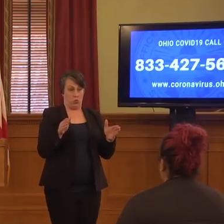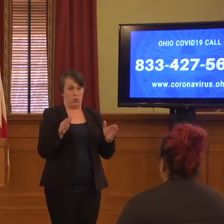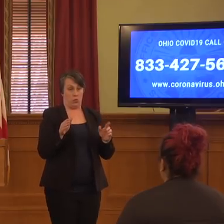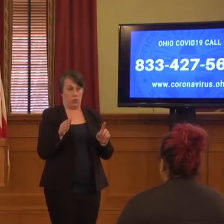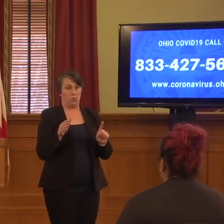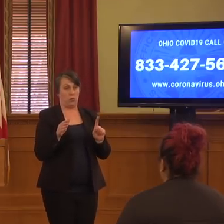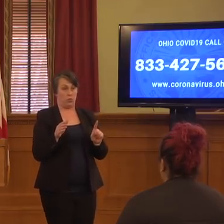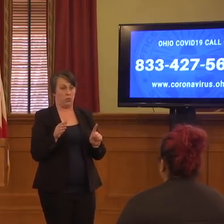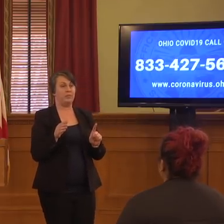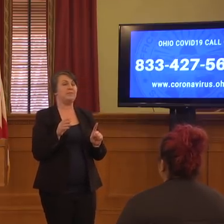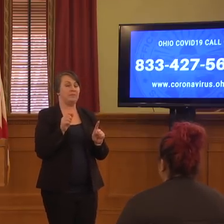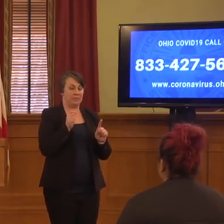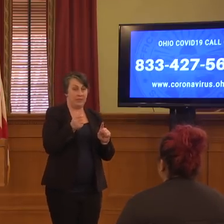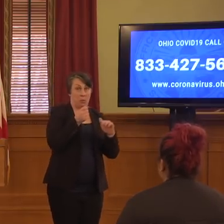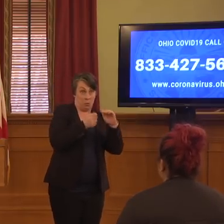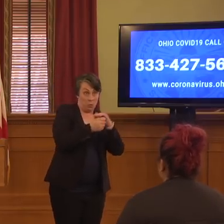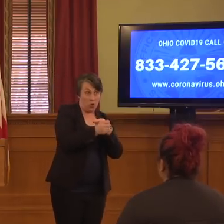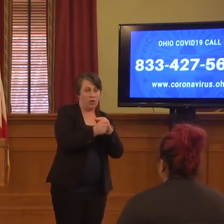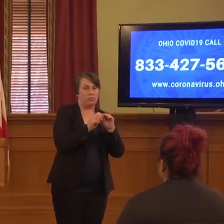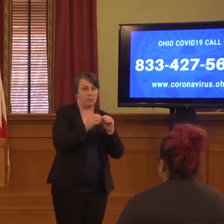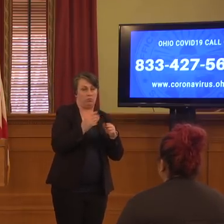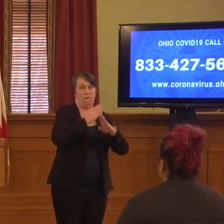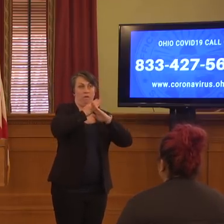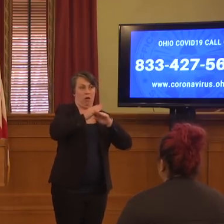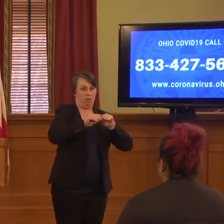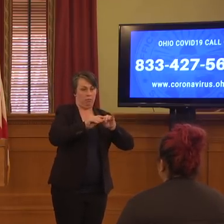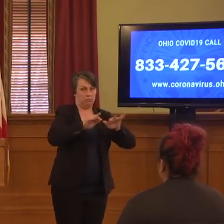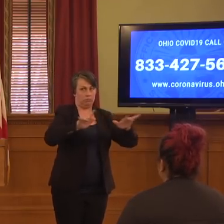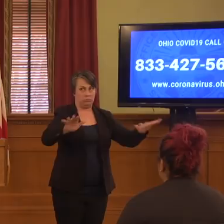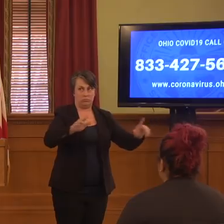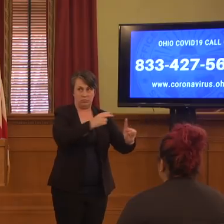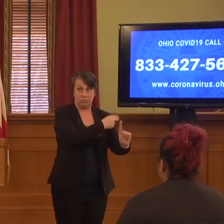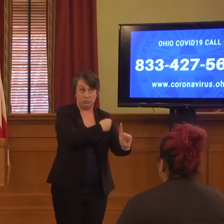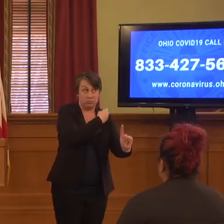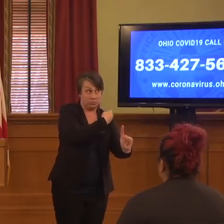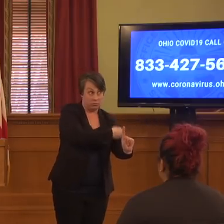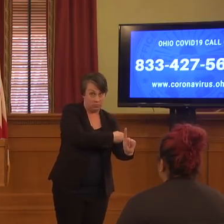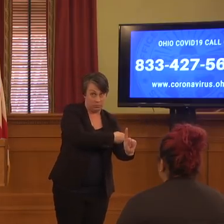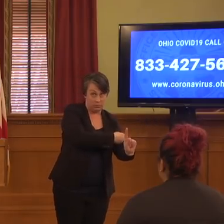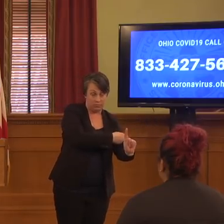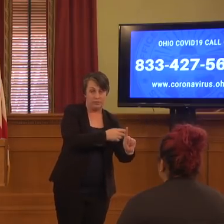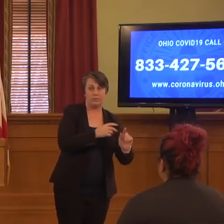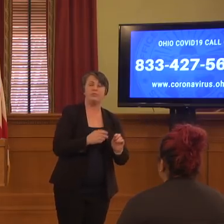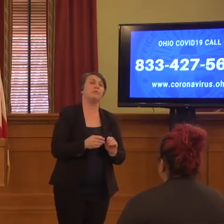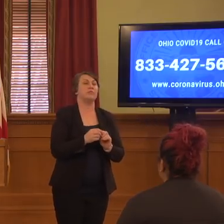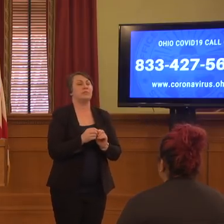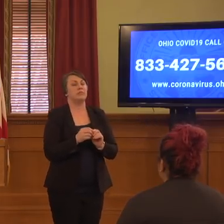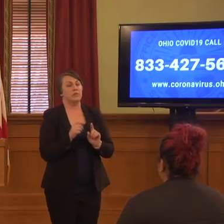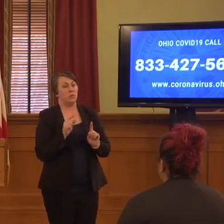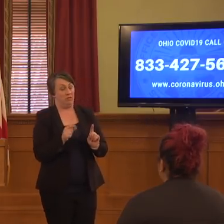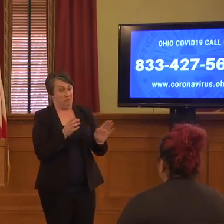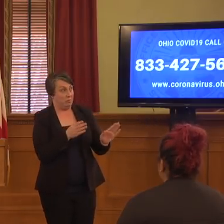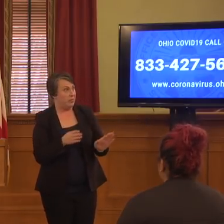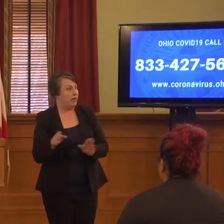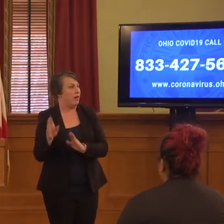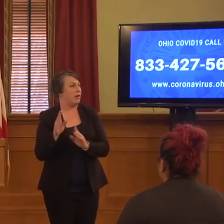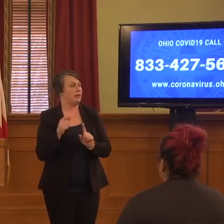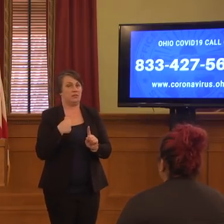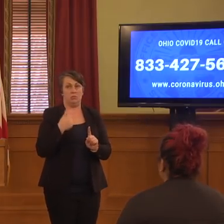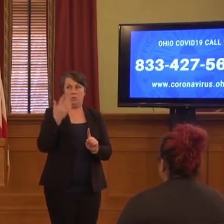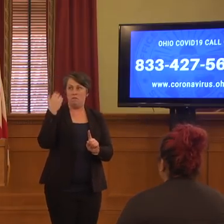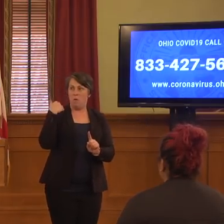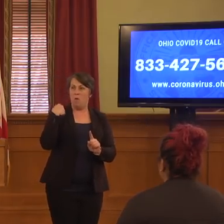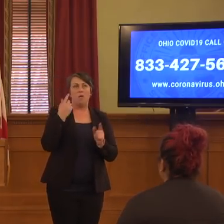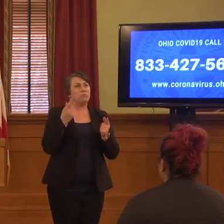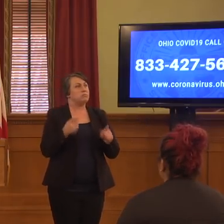systems. But we have plans that go all the way to MASH. You know, we've had times in the past where we've run out of bags to put IV drips